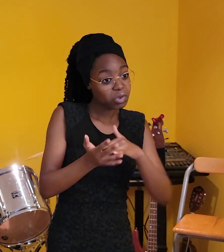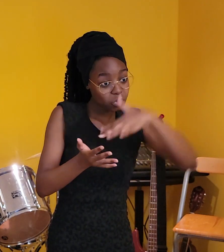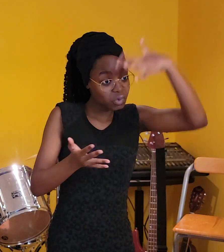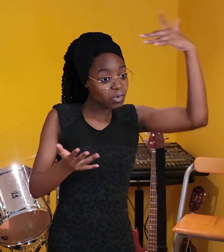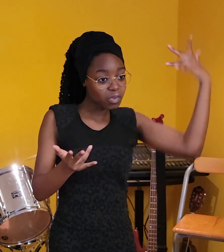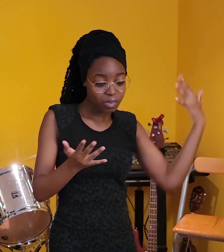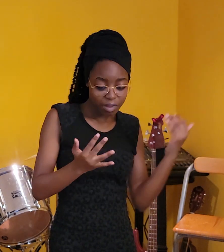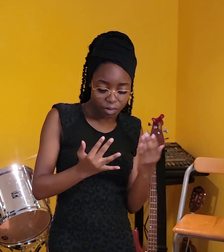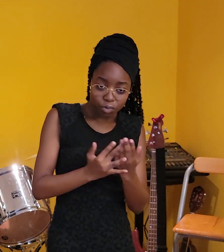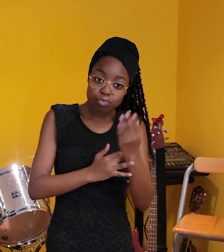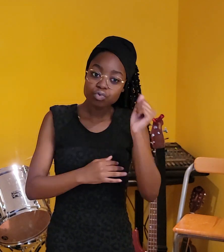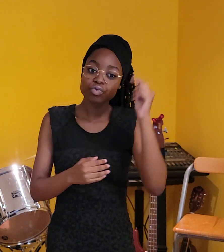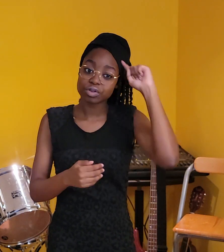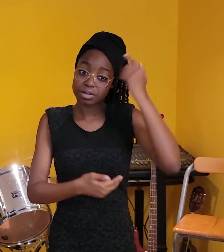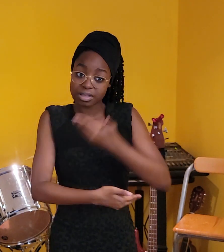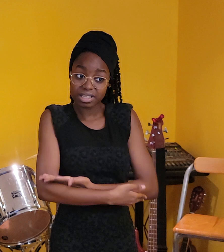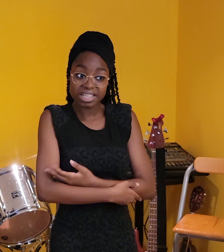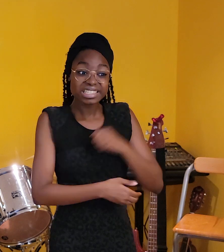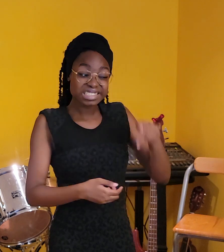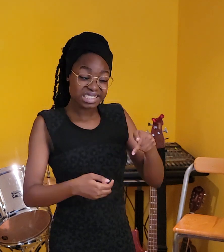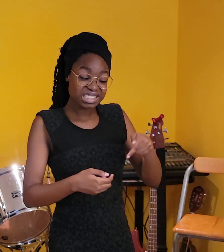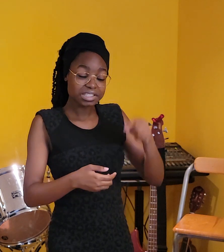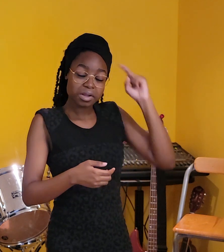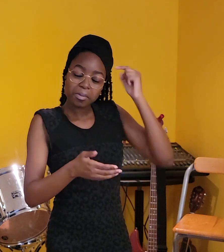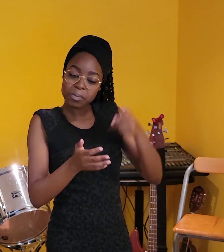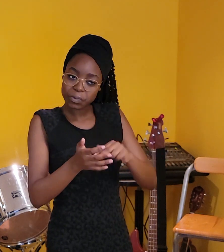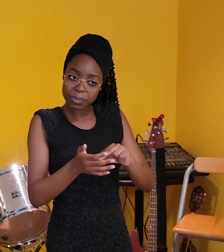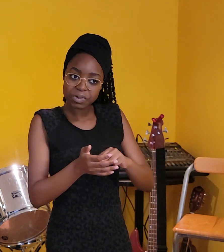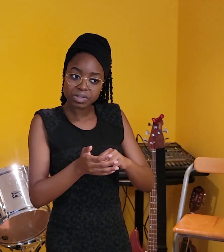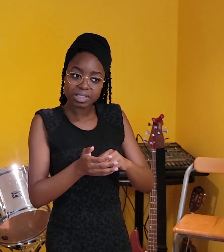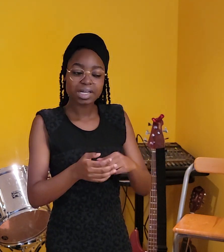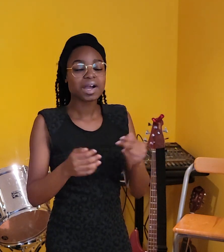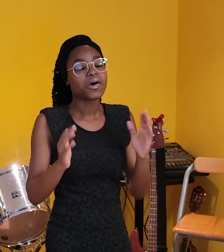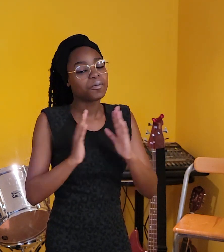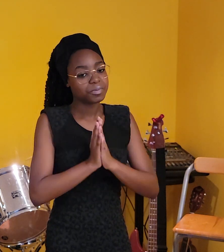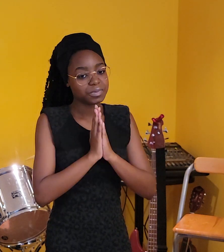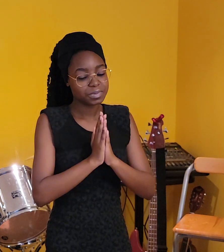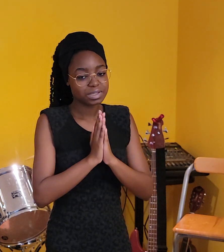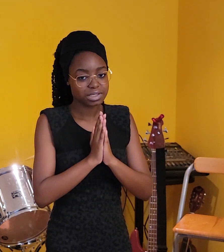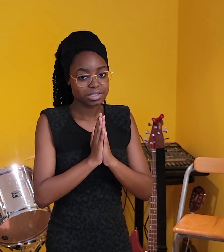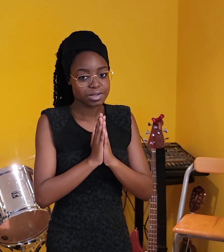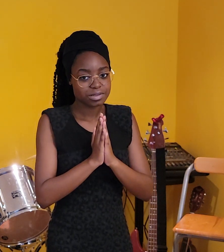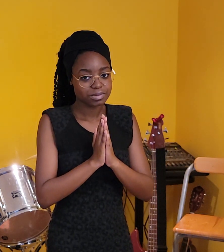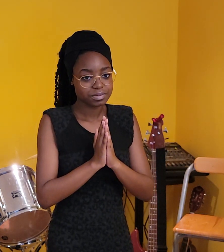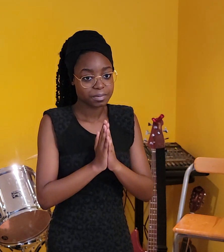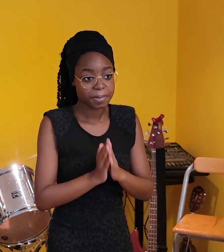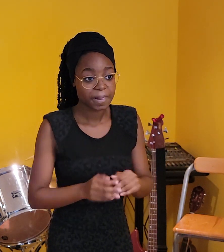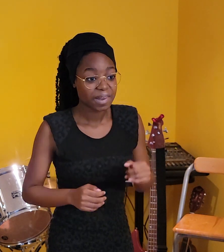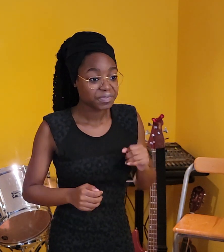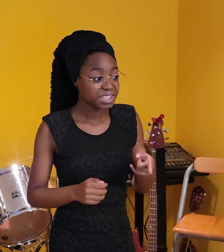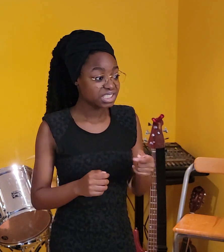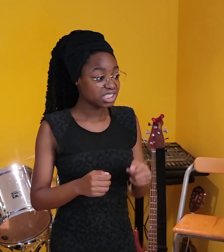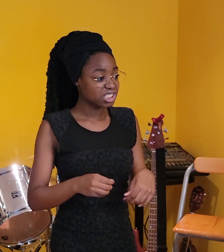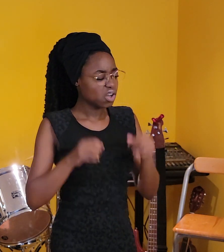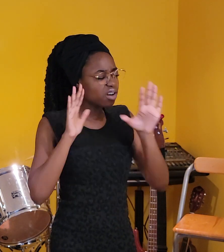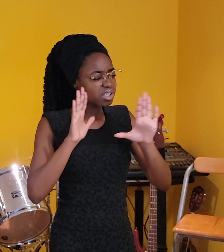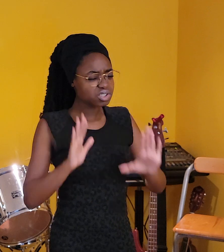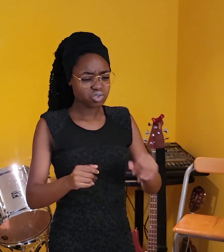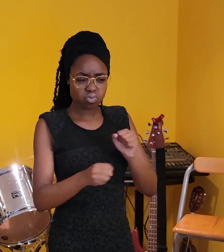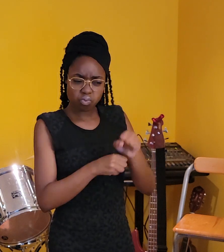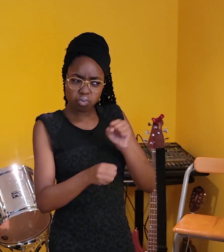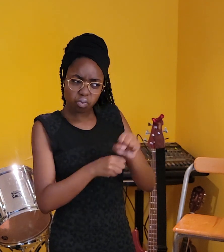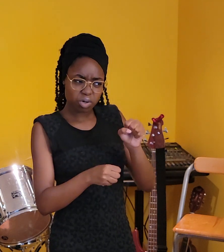That is the object of prayer. And these greater works that Jesus mentioned means that